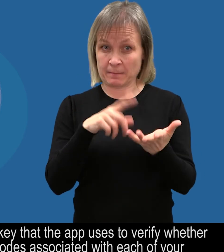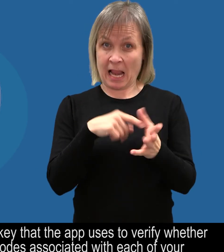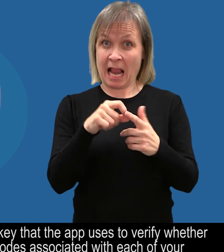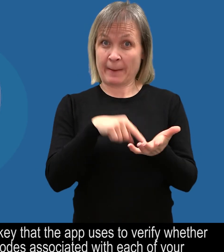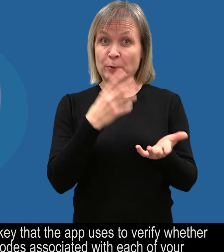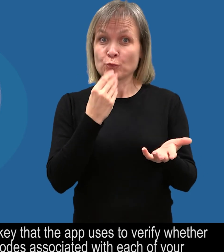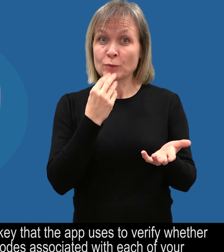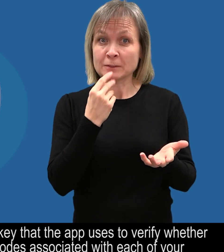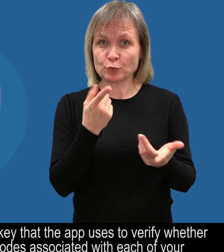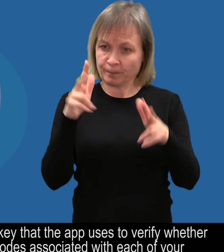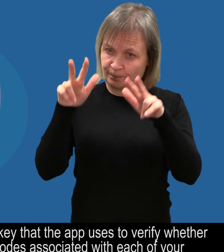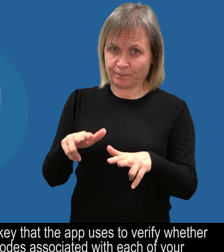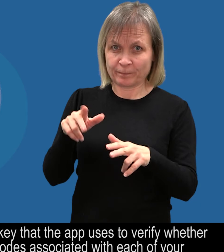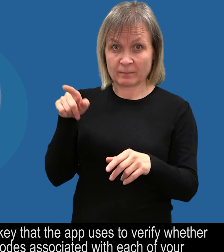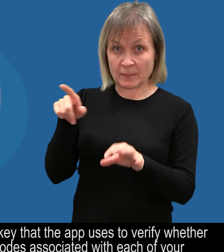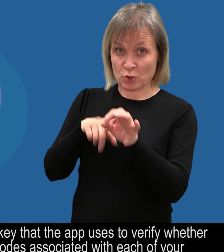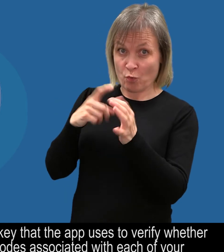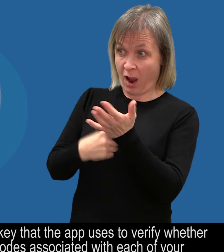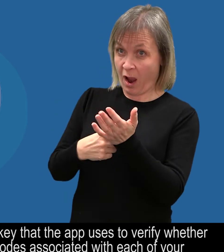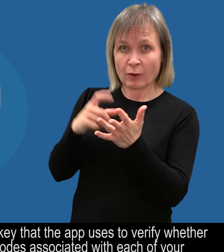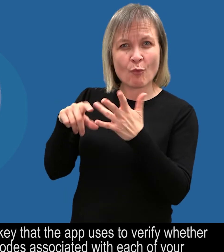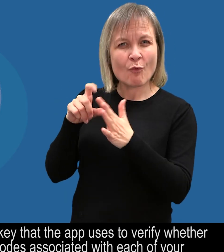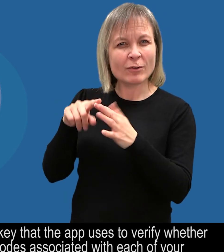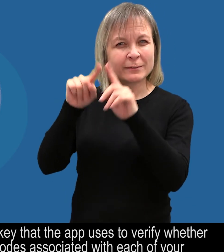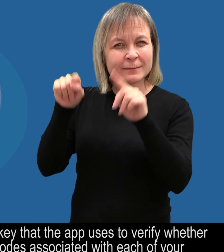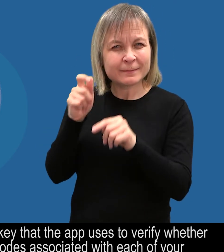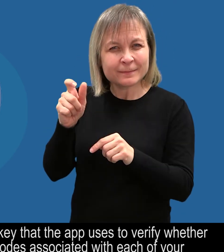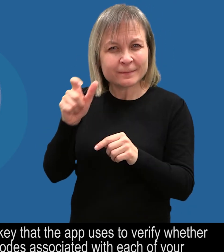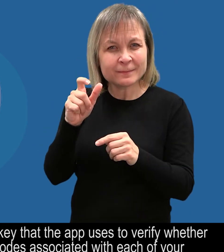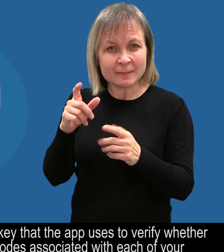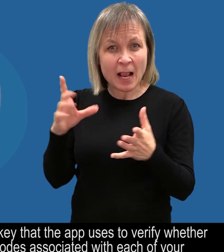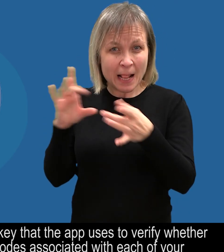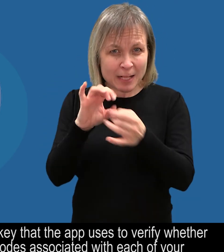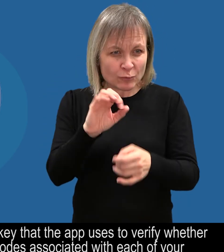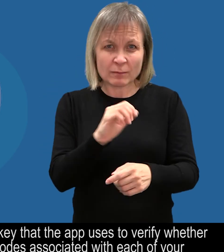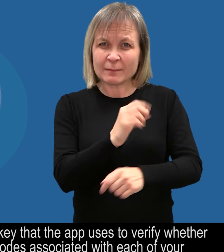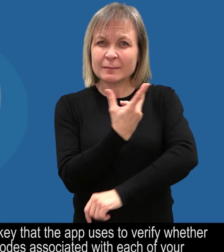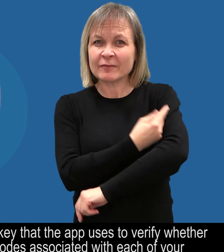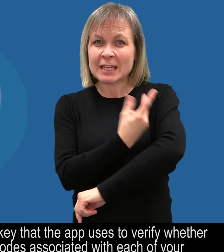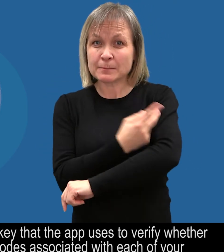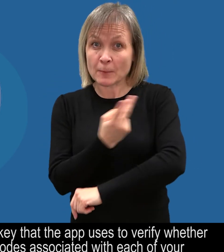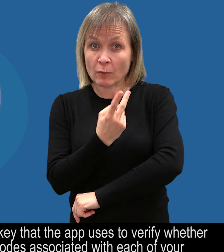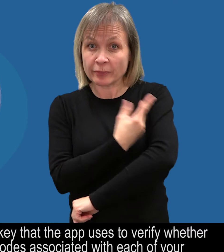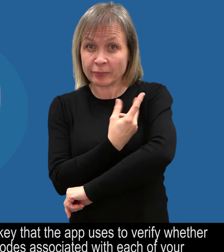A public key that the app uses to verify whether the QR codes associated with each of your vaccinations have been signed by the